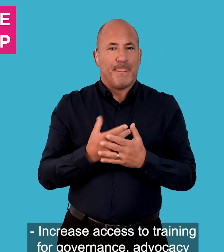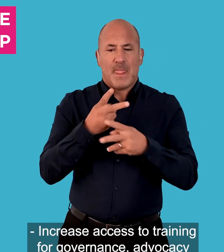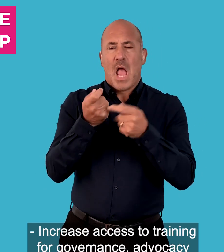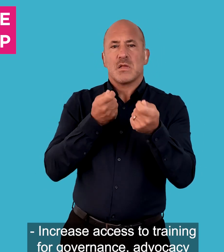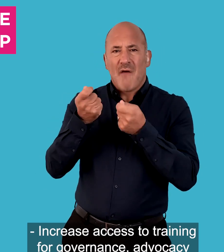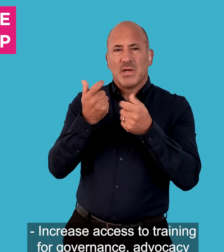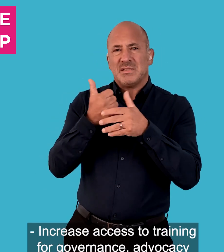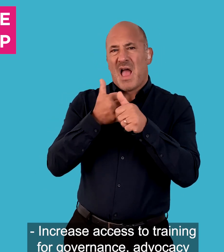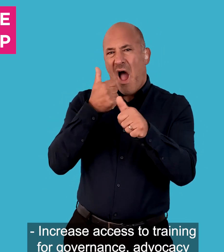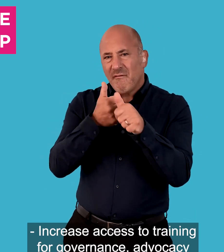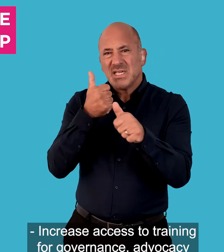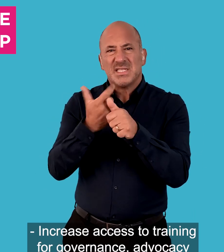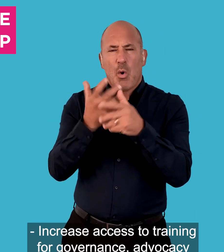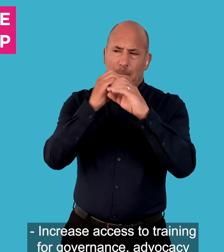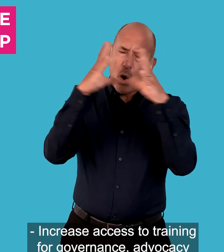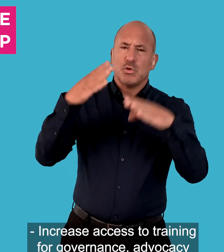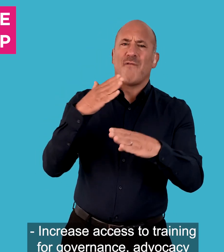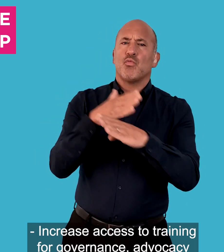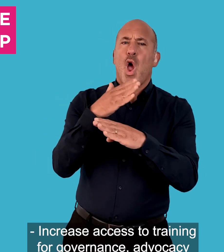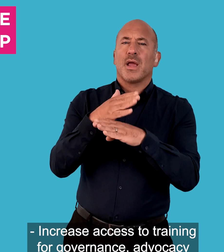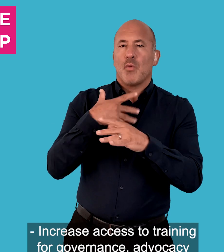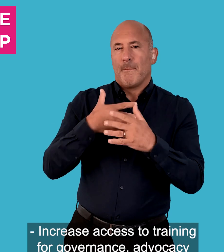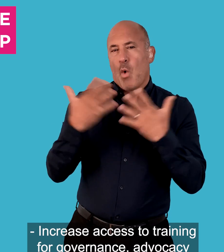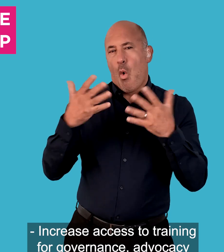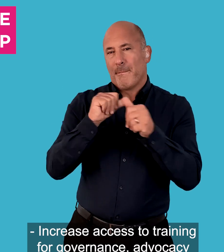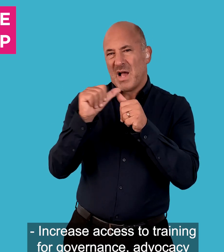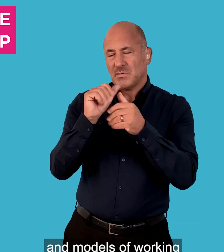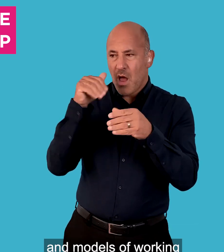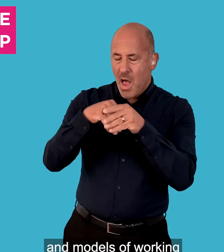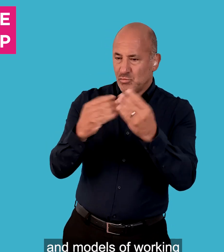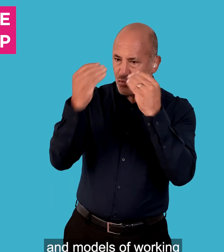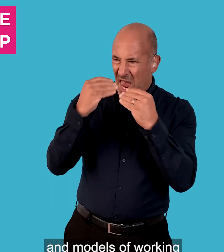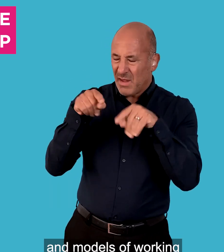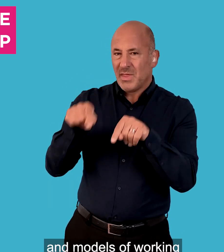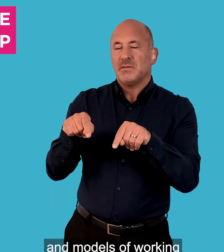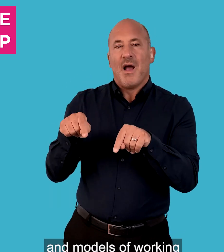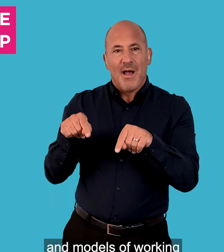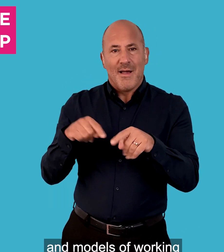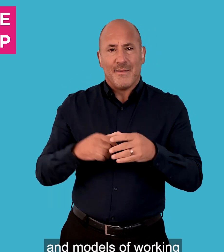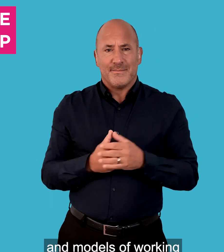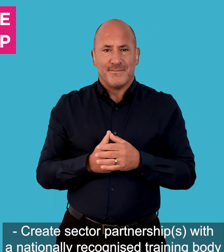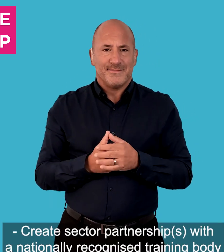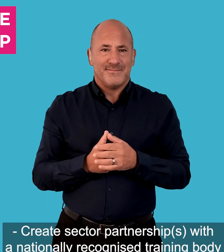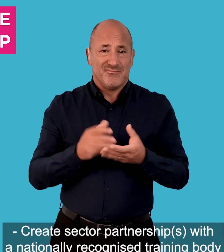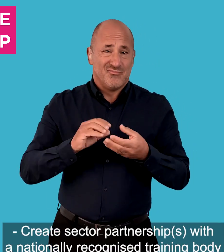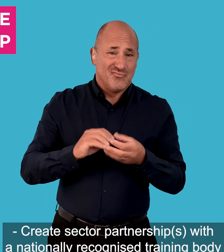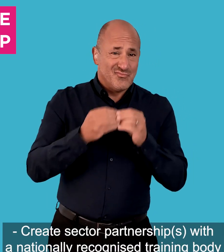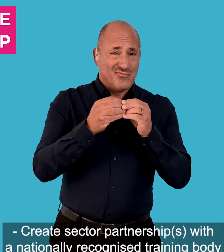Increase access to training for governance, advocacy, and models of working.